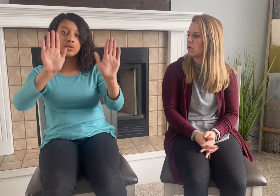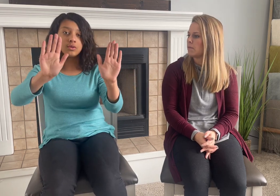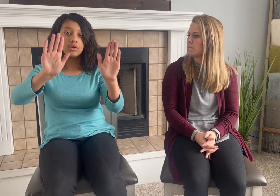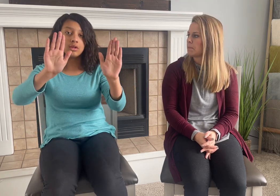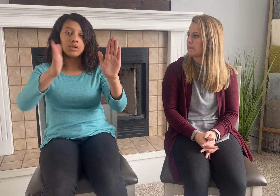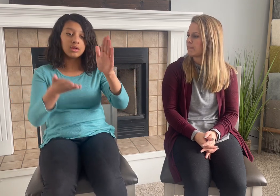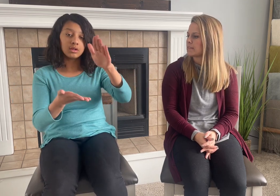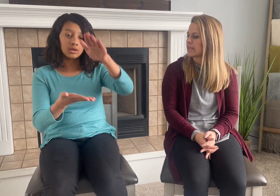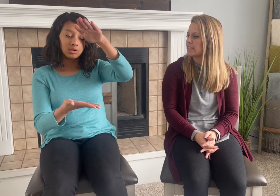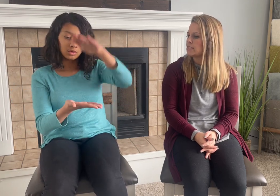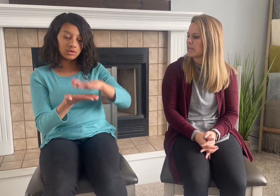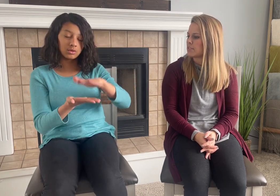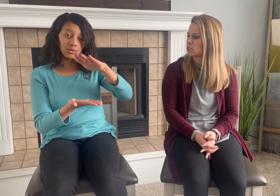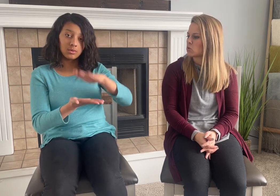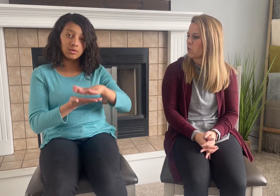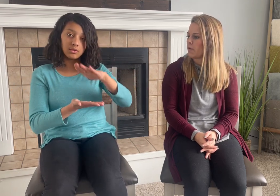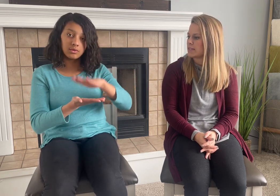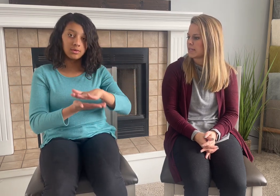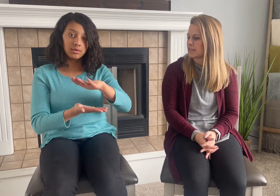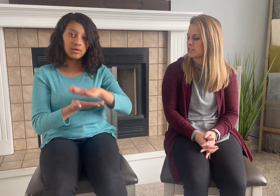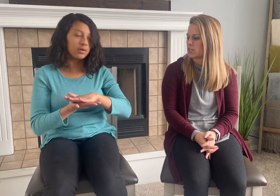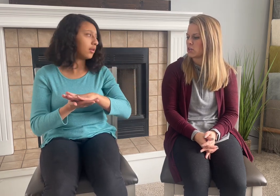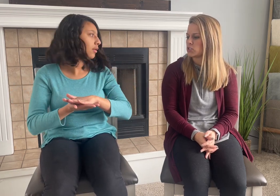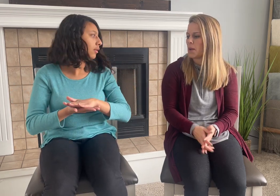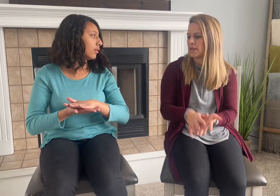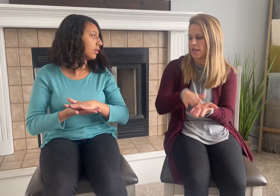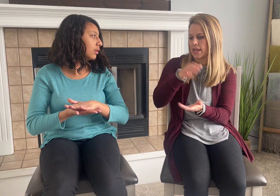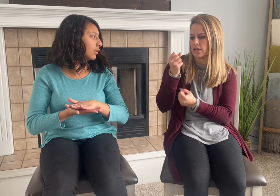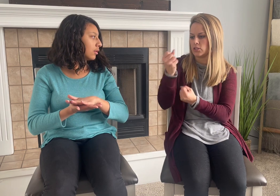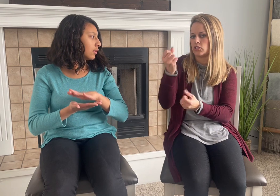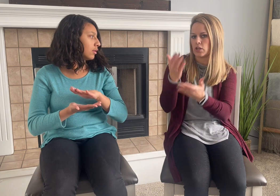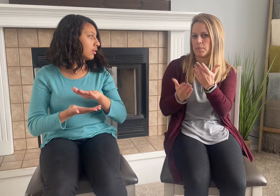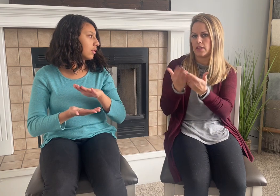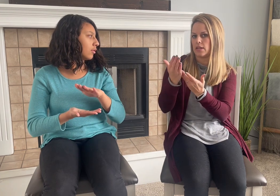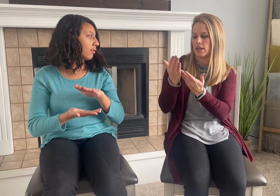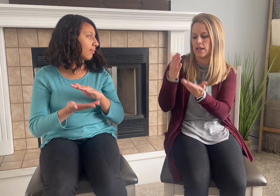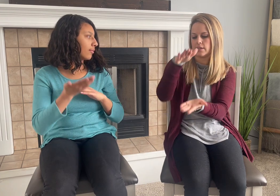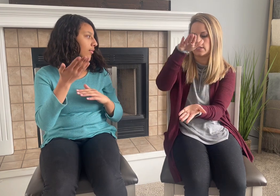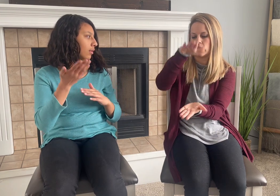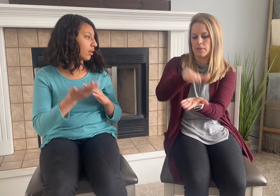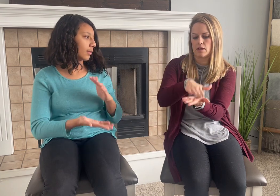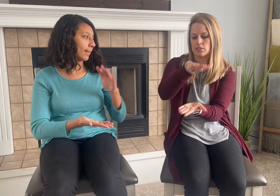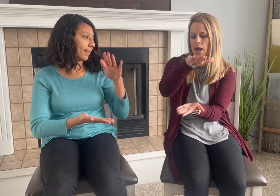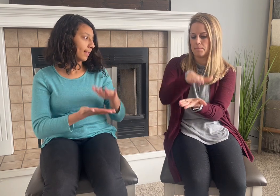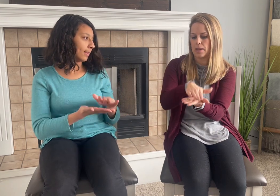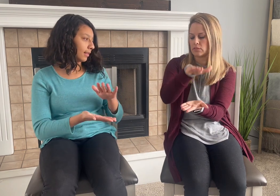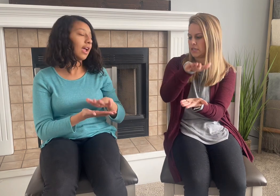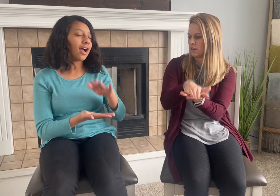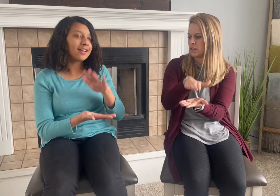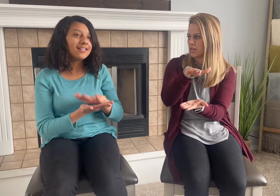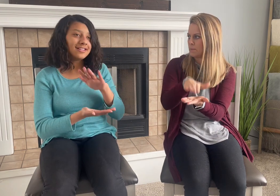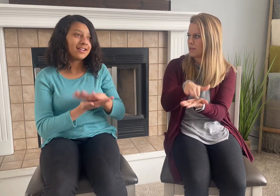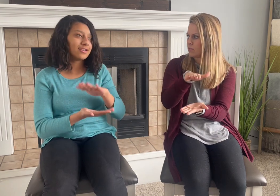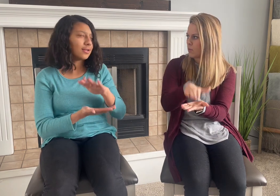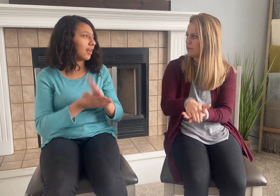is like this. And then school is like this. So your dominant hand, your dominant hand is going to be on top, bouncing on top of the other one.